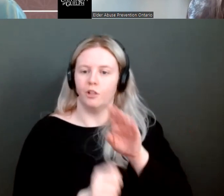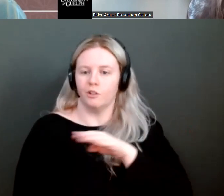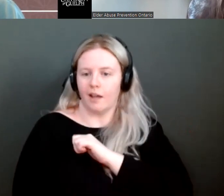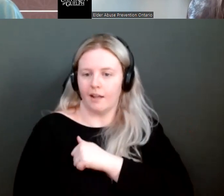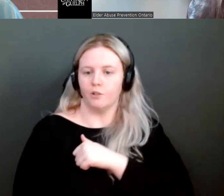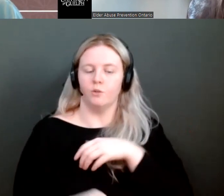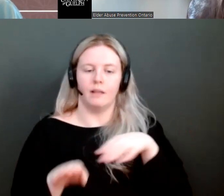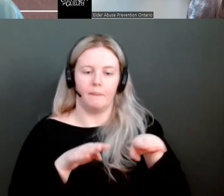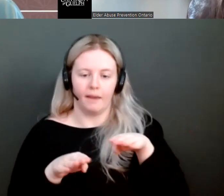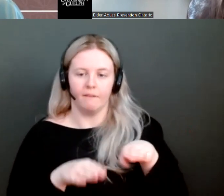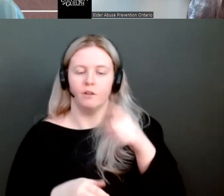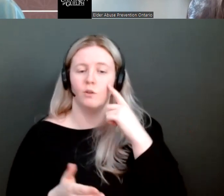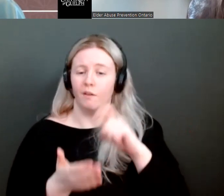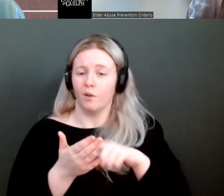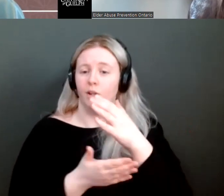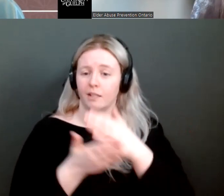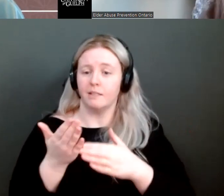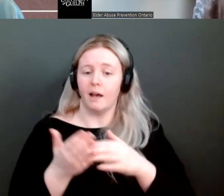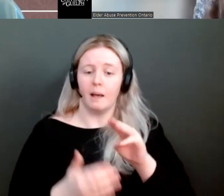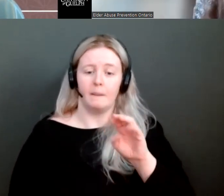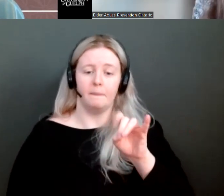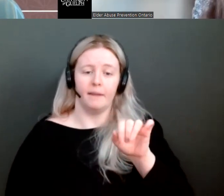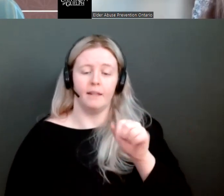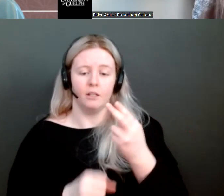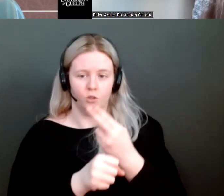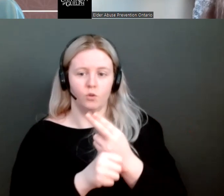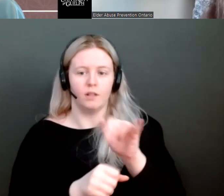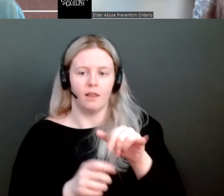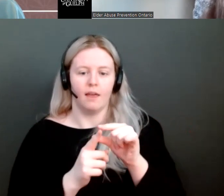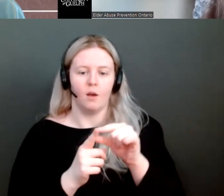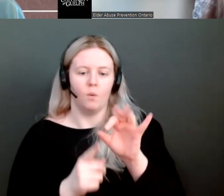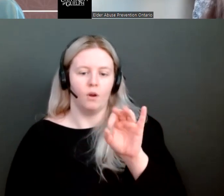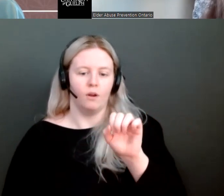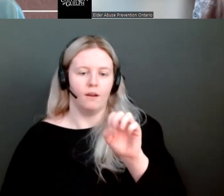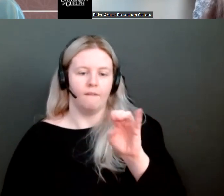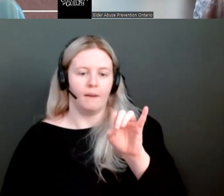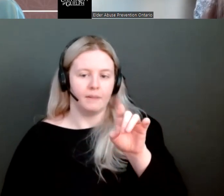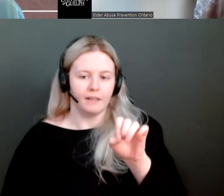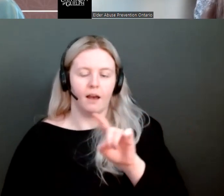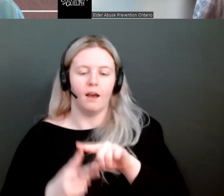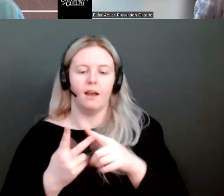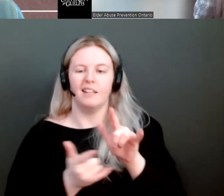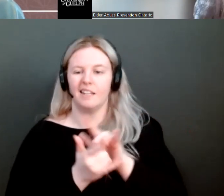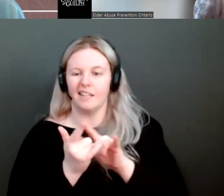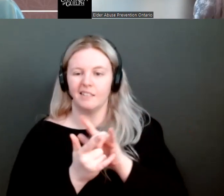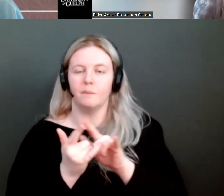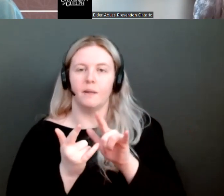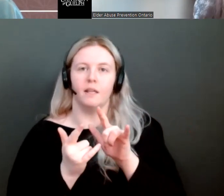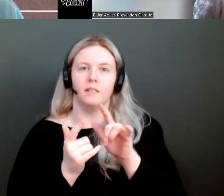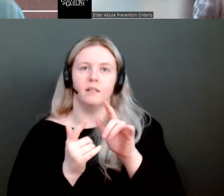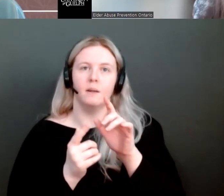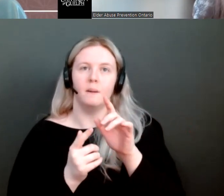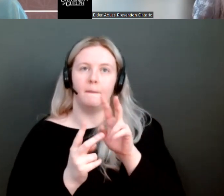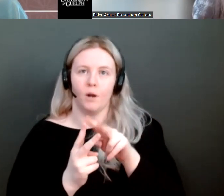some media is starting to use the term femicide. I have noticed that, more now they're using the term intimate partner violence as opposed to domestic